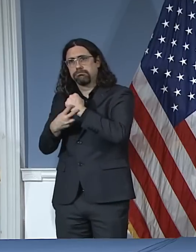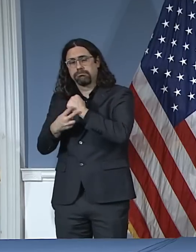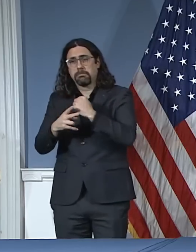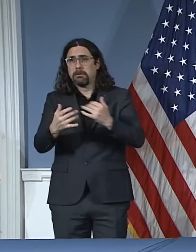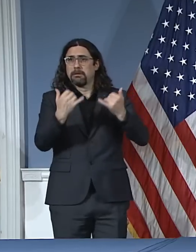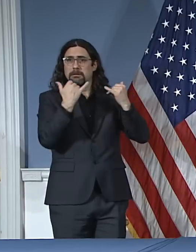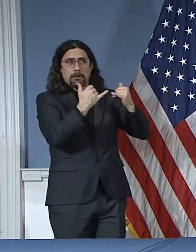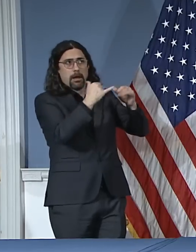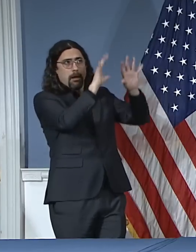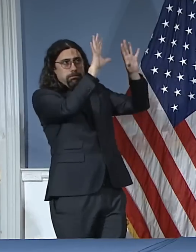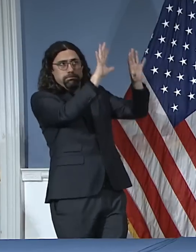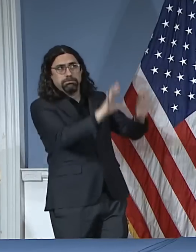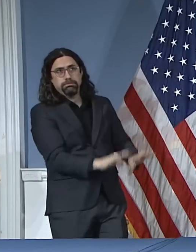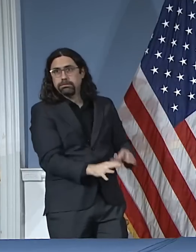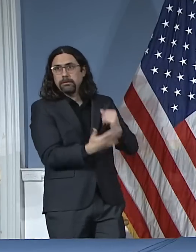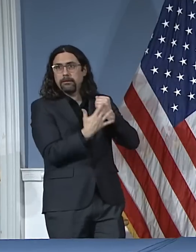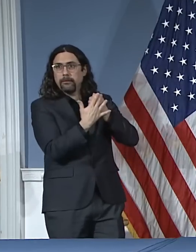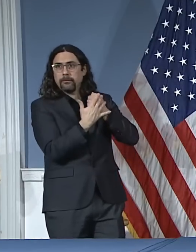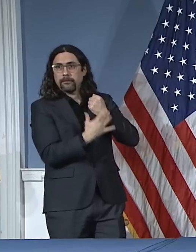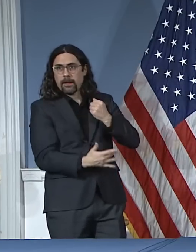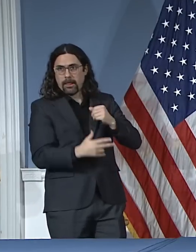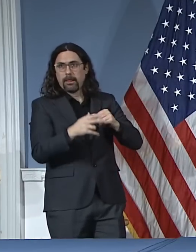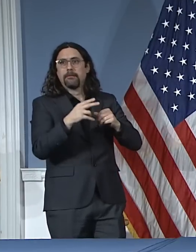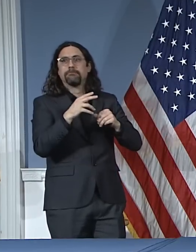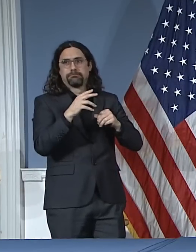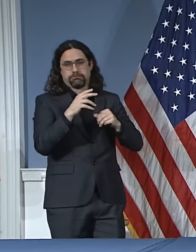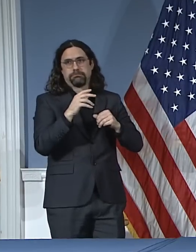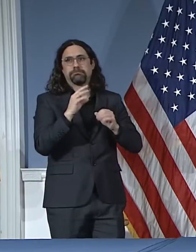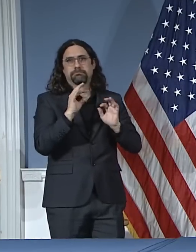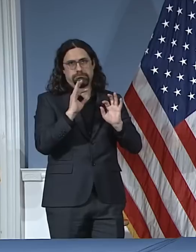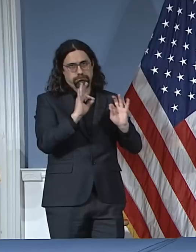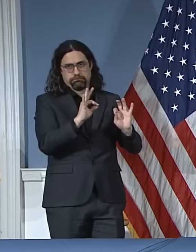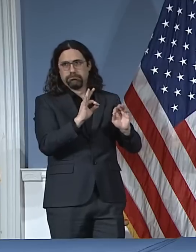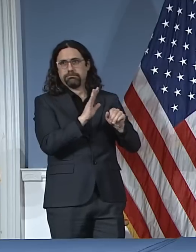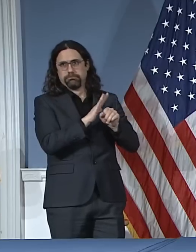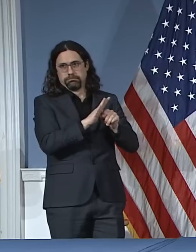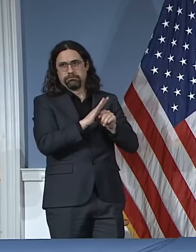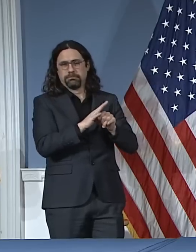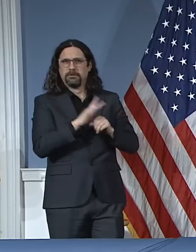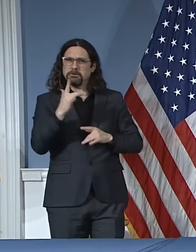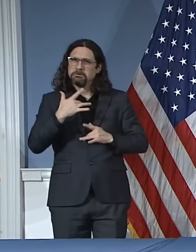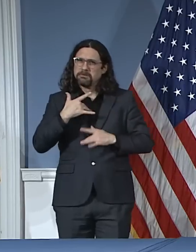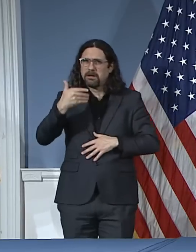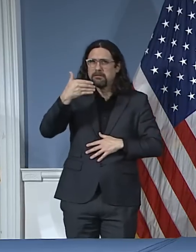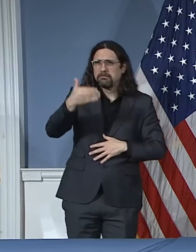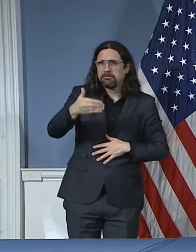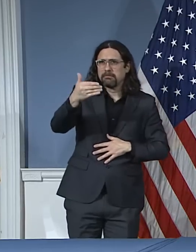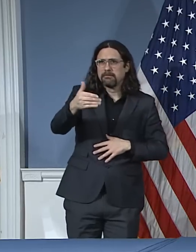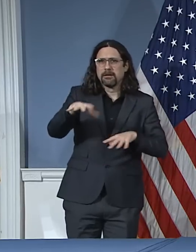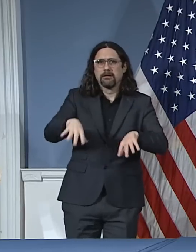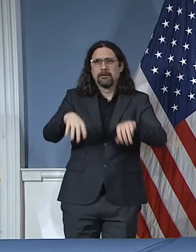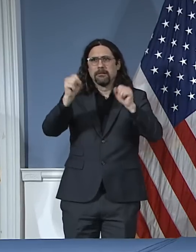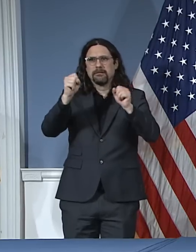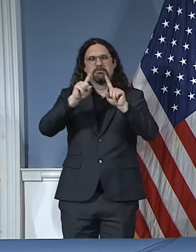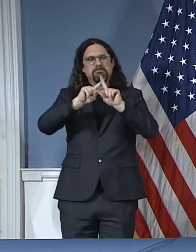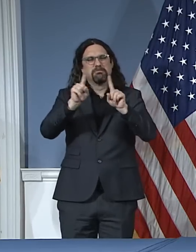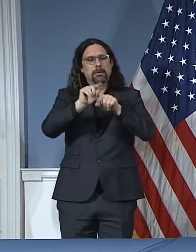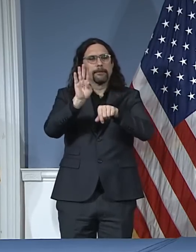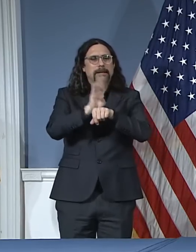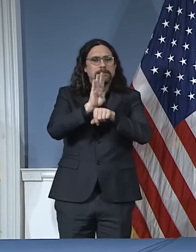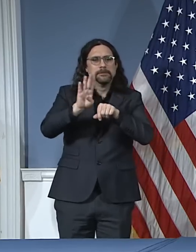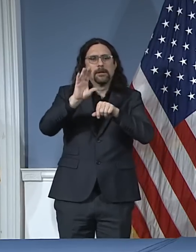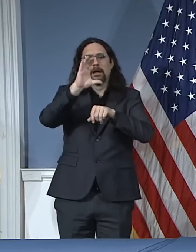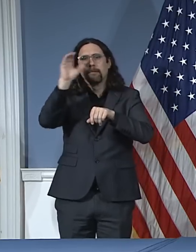that happen throughout the year, particularly based in companies that we appreciate deeply, a lot of those have been canceled because the companies have had to shut